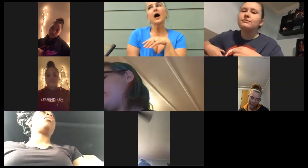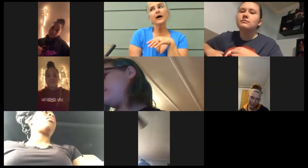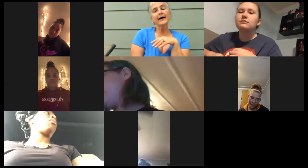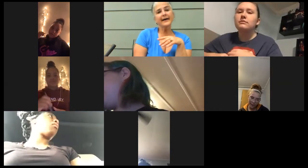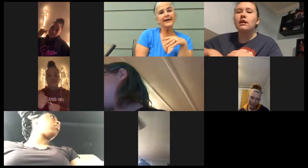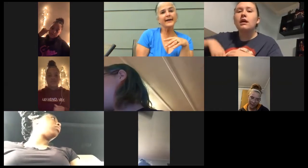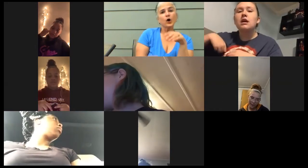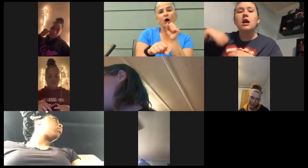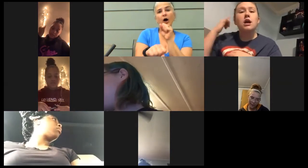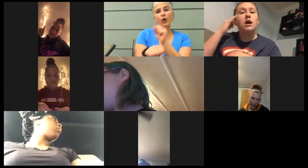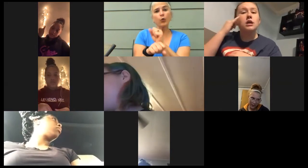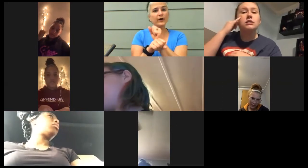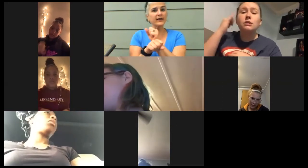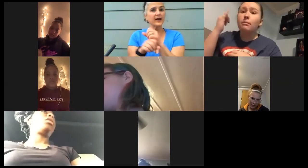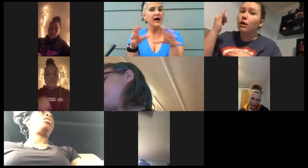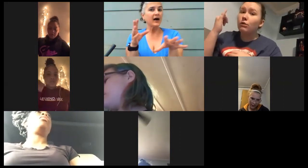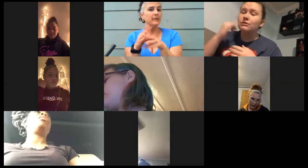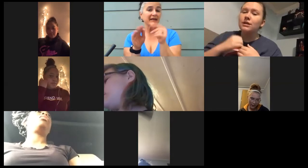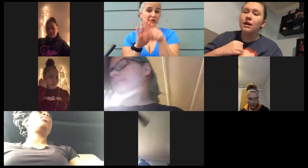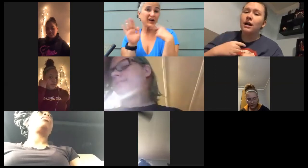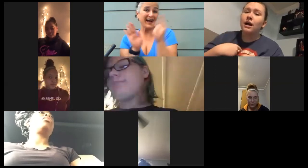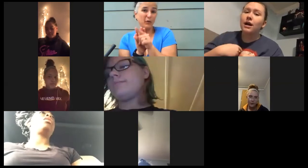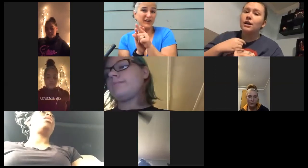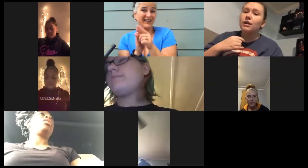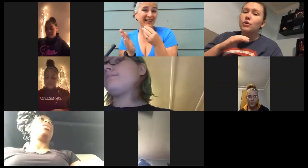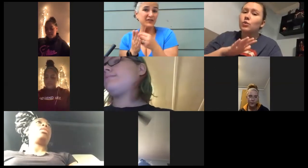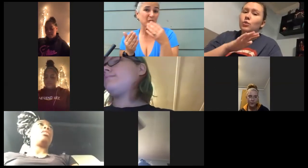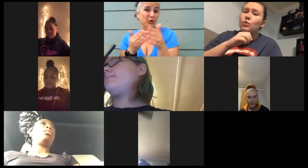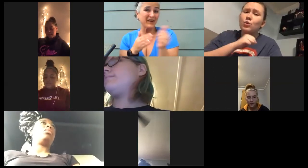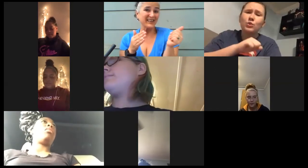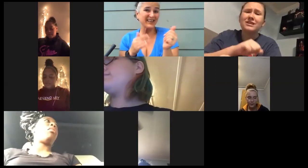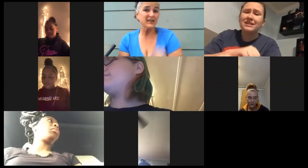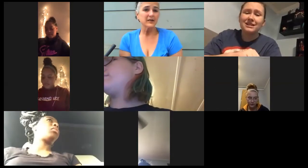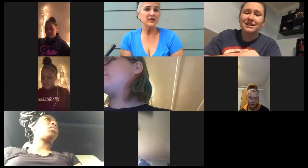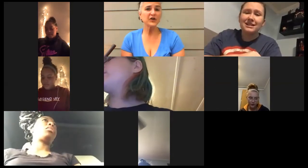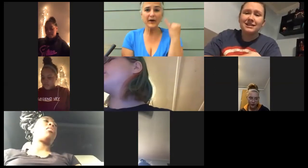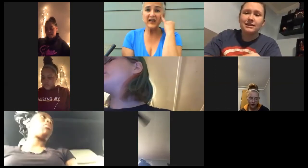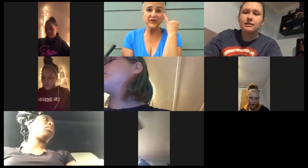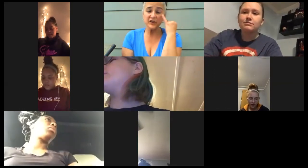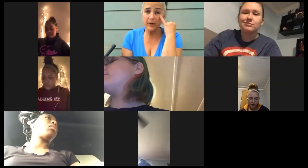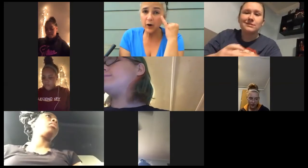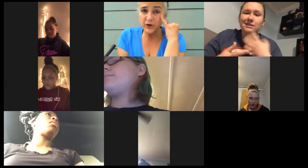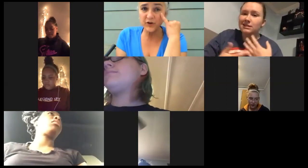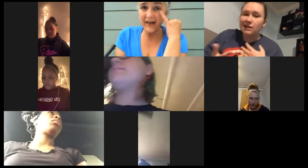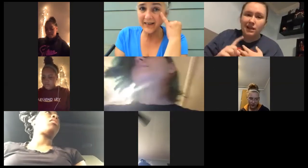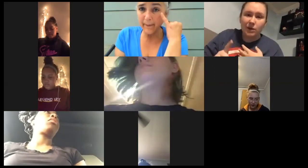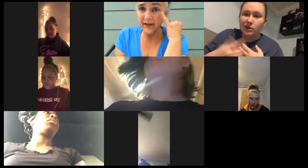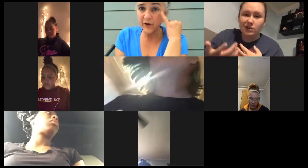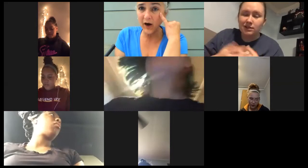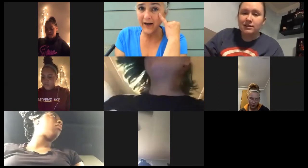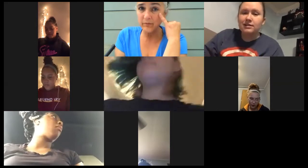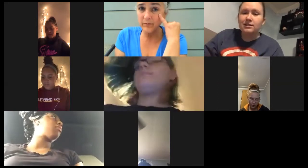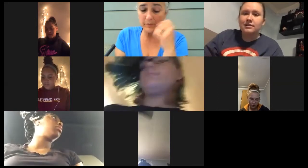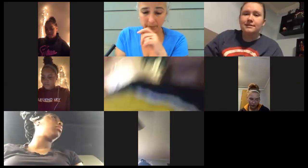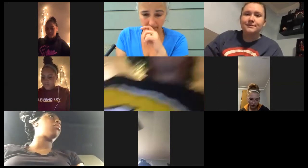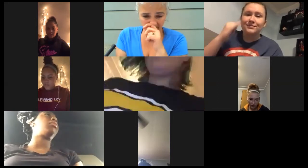Suppose I work an extra hour. Can I have some more money? So if and suppose, you're just kind of tapping at